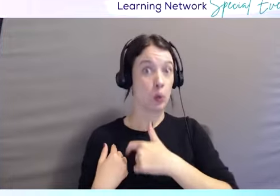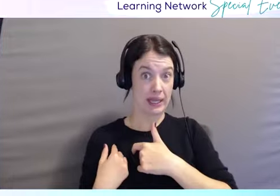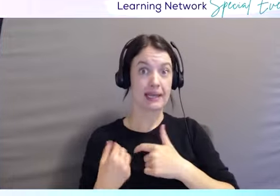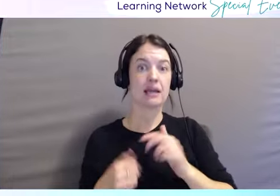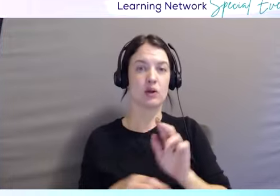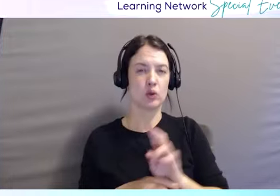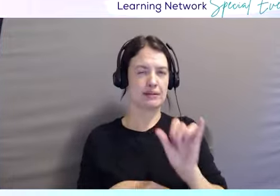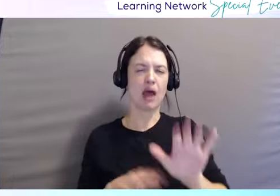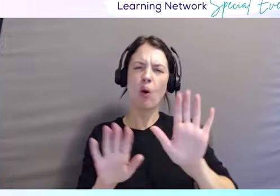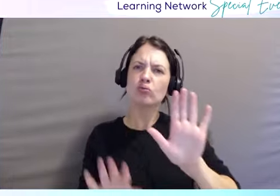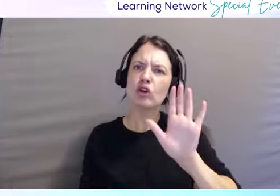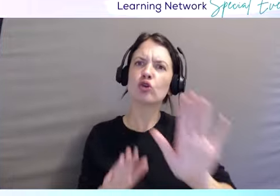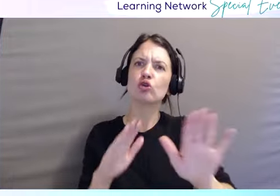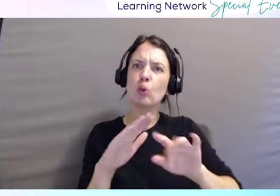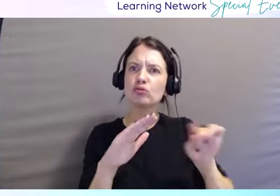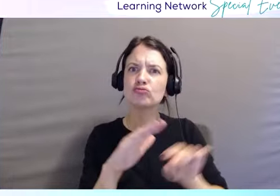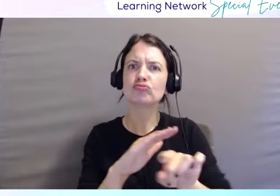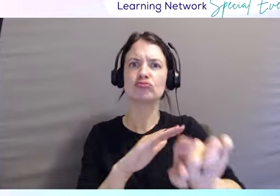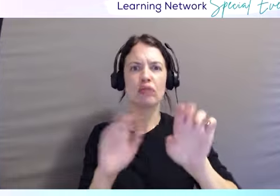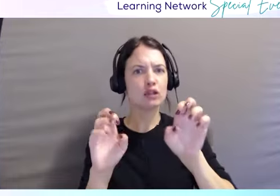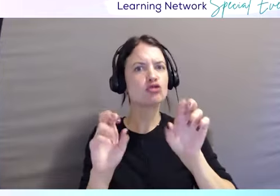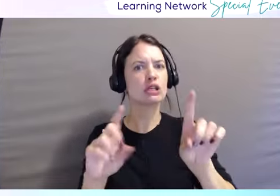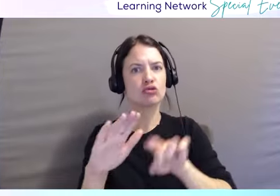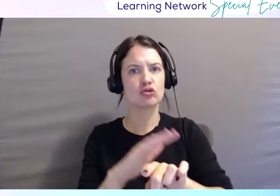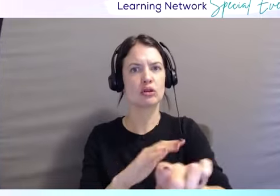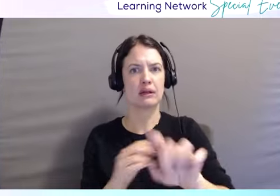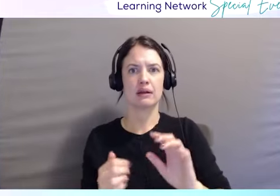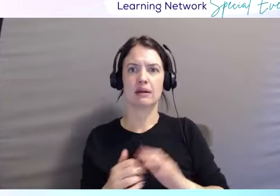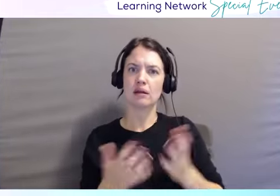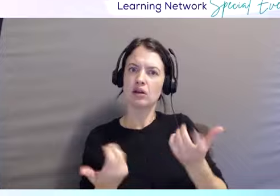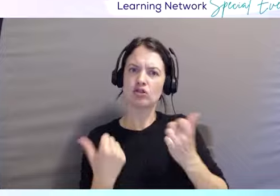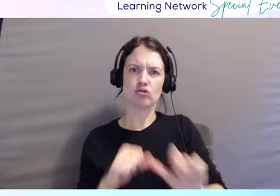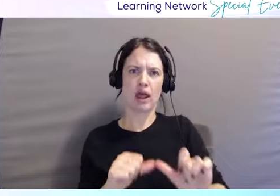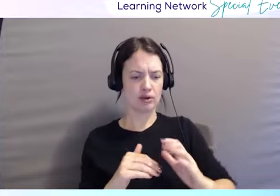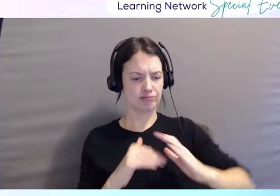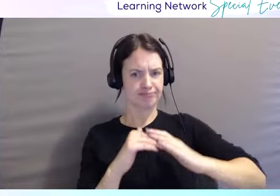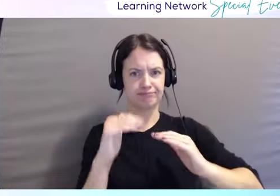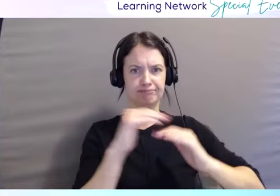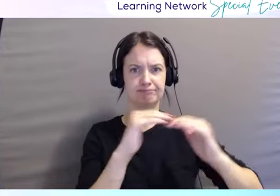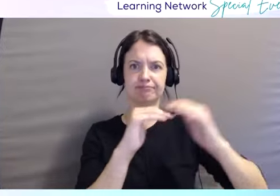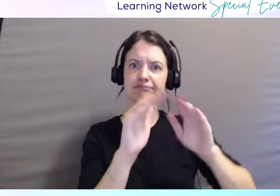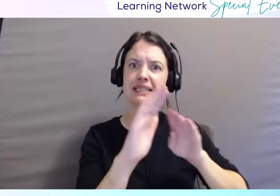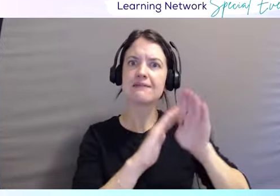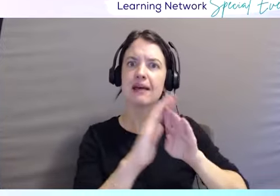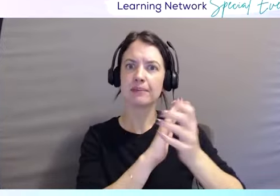journey, something that we use as a way to build skills in women and men, depending on what kind